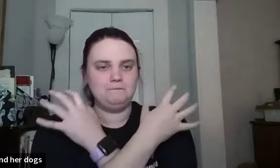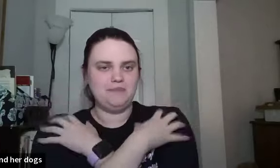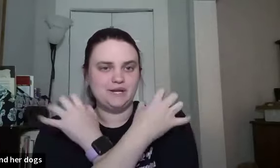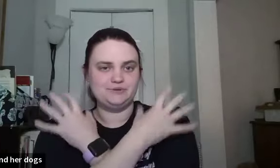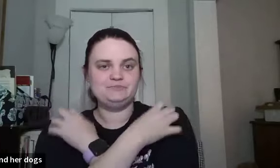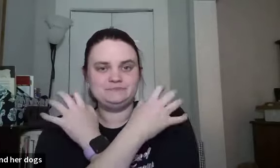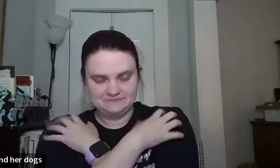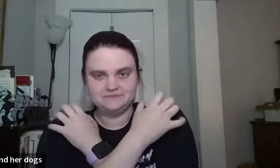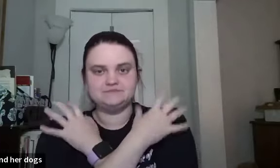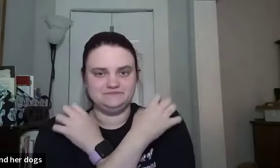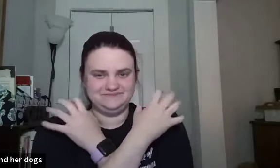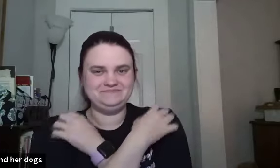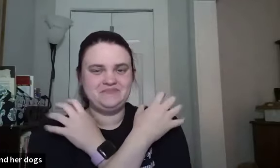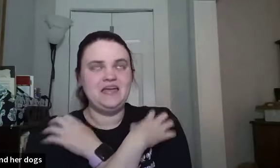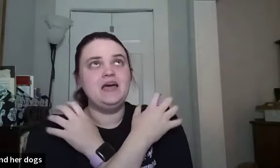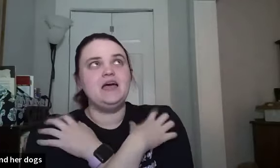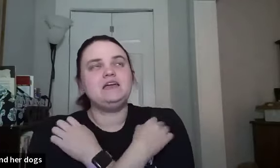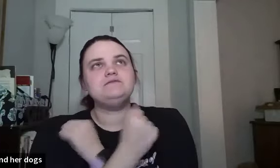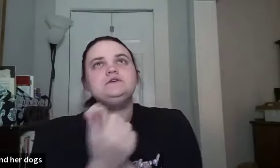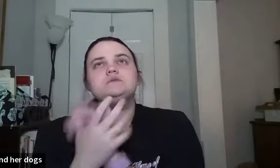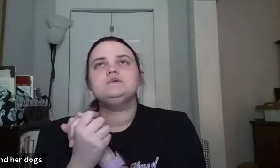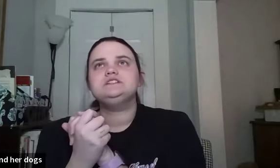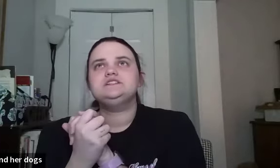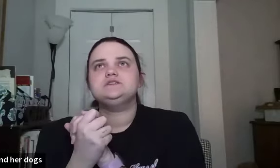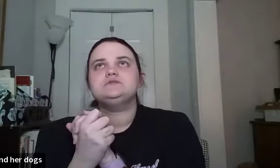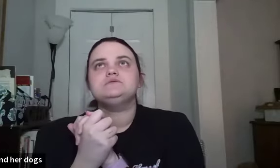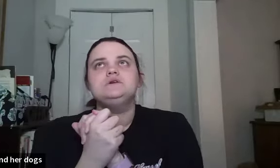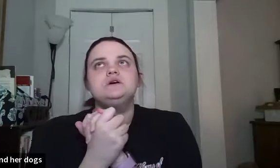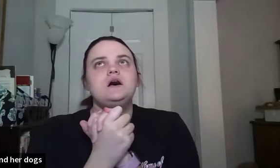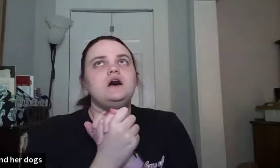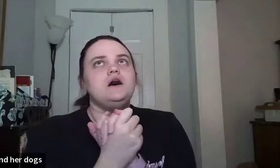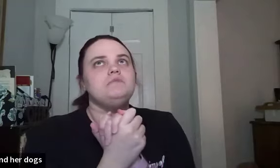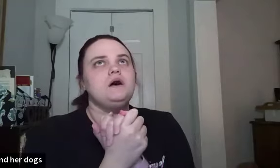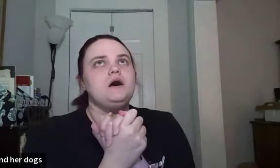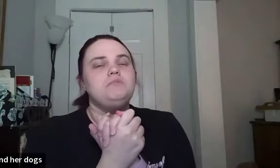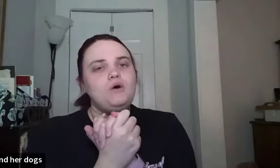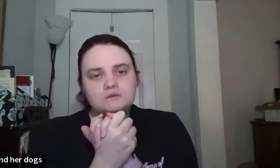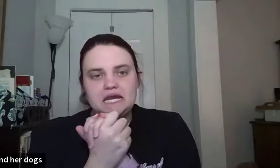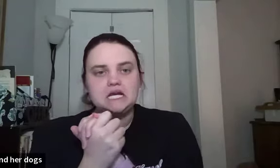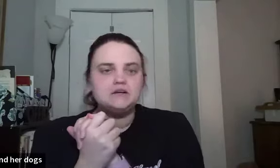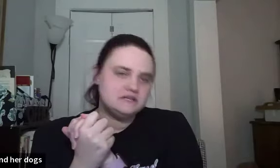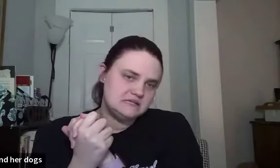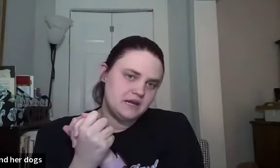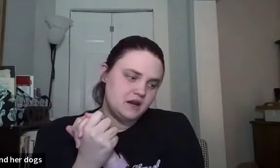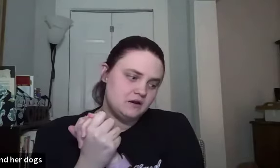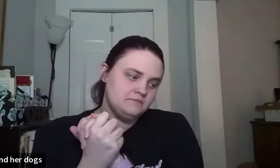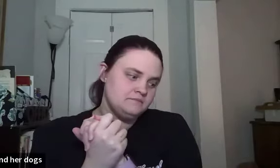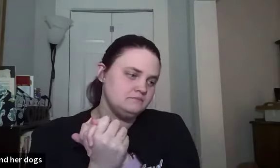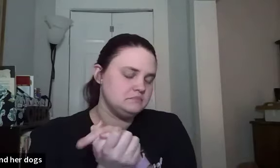Bear. If you were going to do a polar bear, grizzly bear. Black